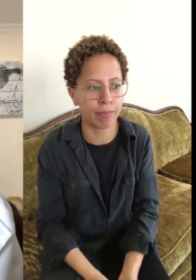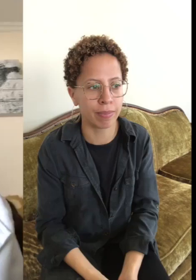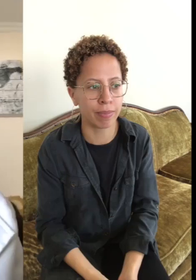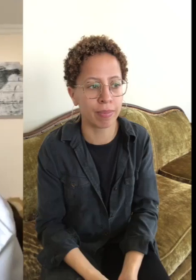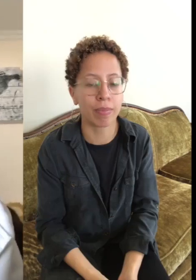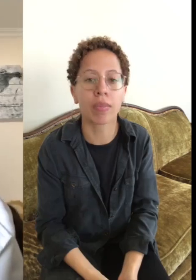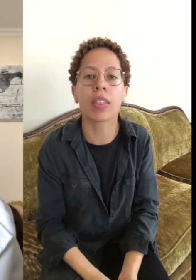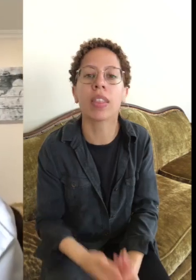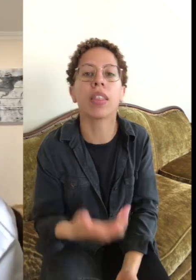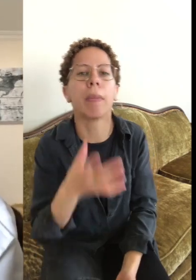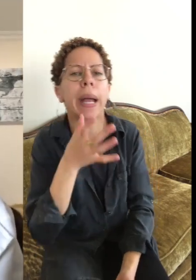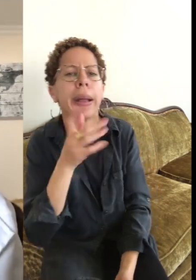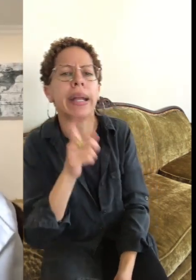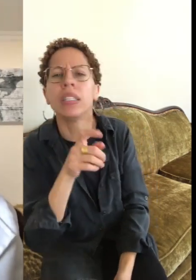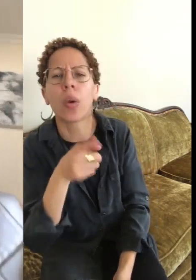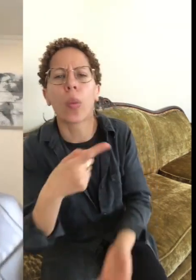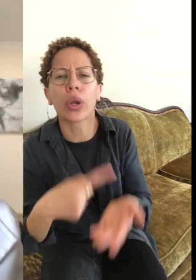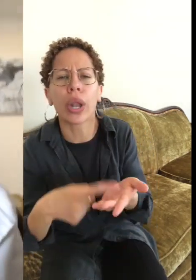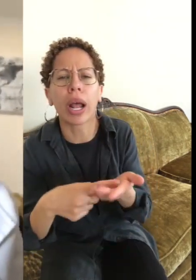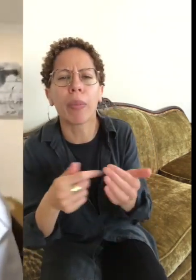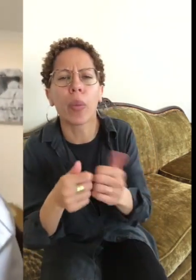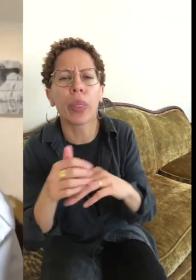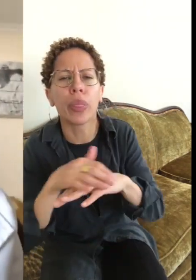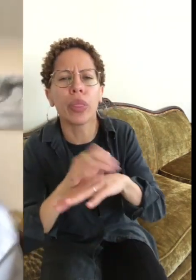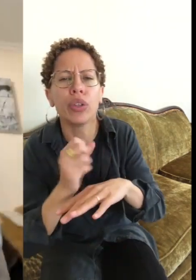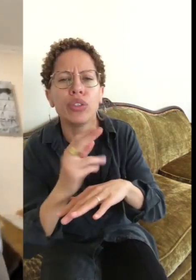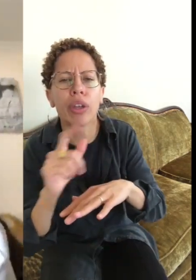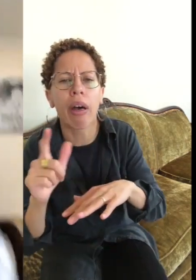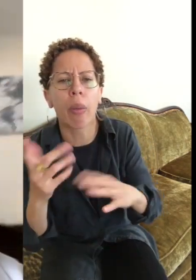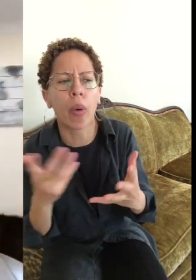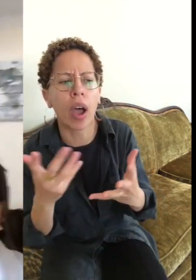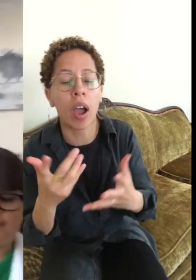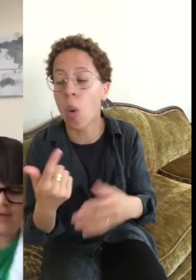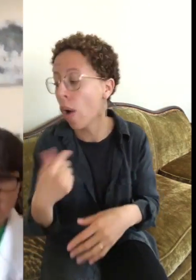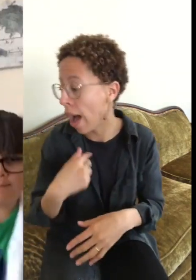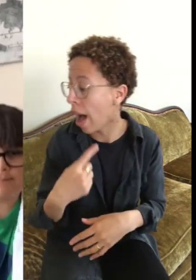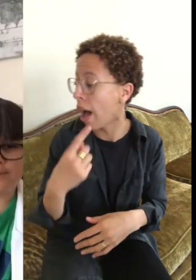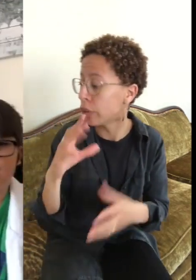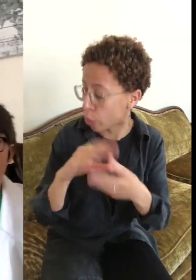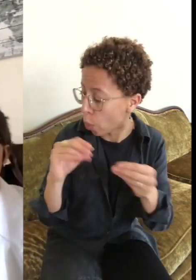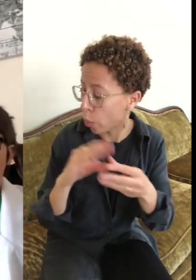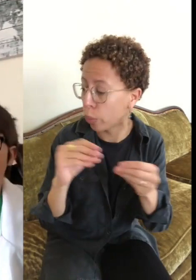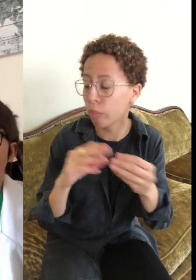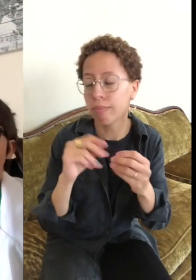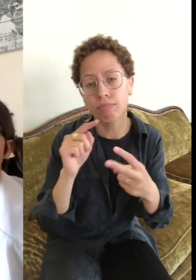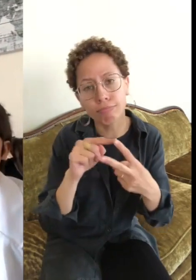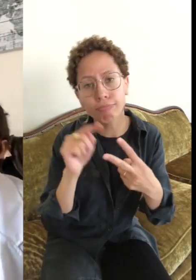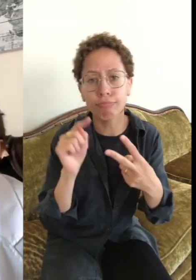Okay, what did you talk about with that turtle shell? I told them a couple